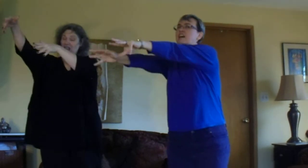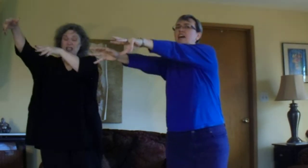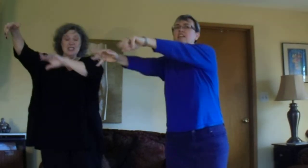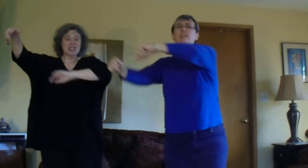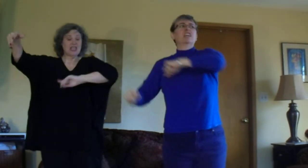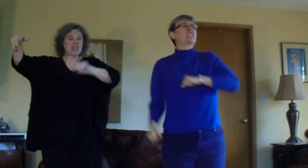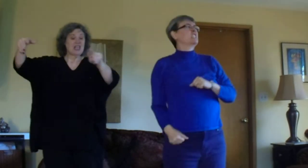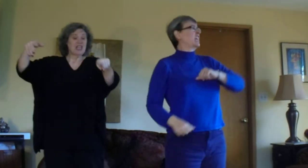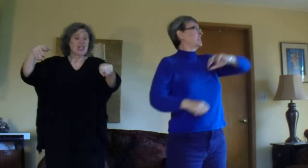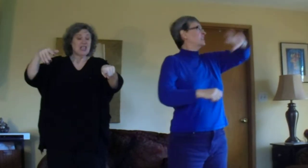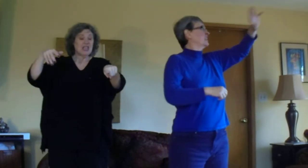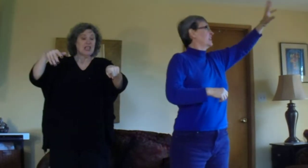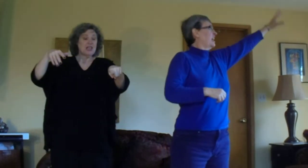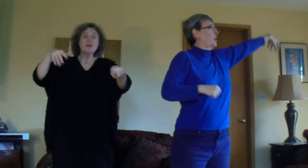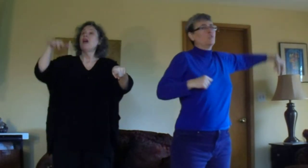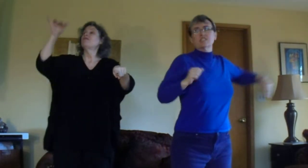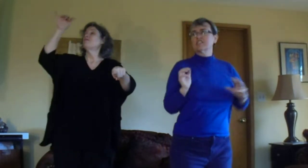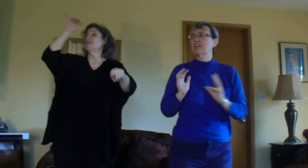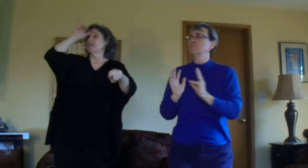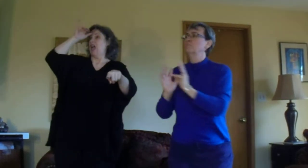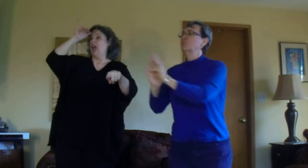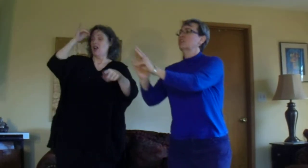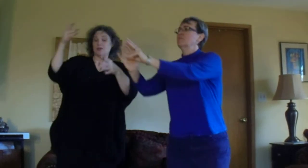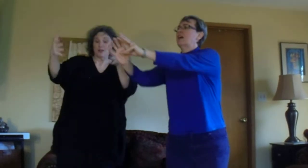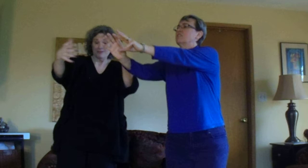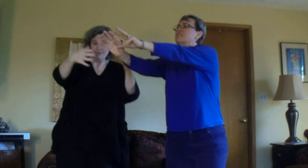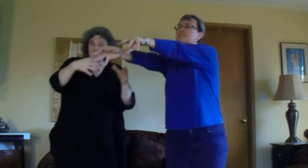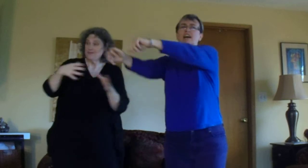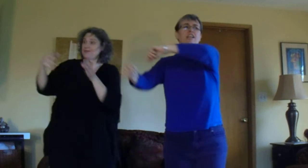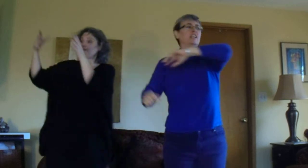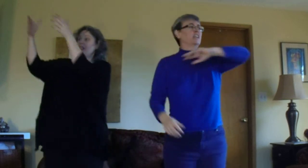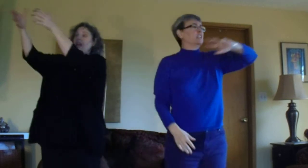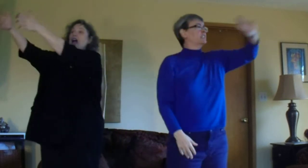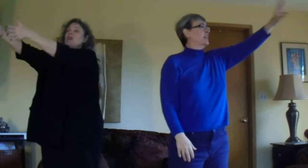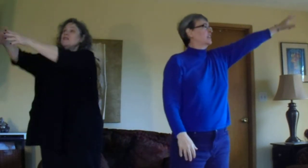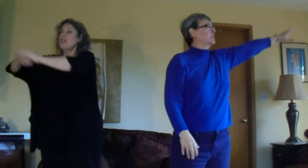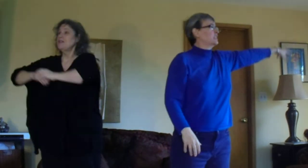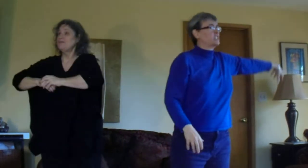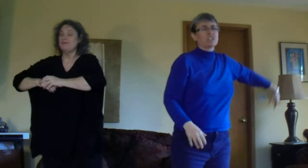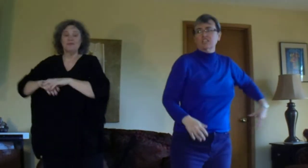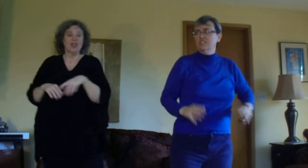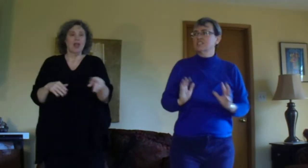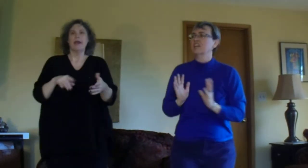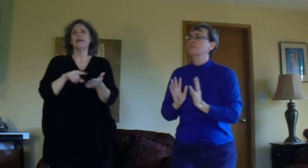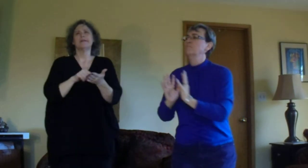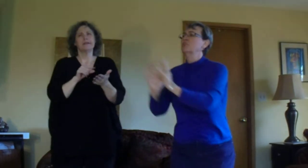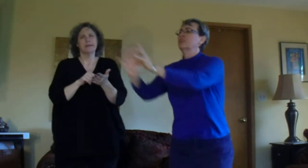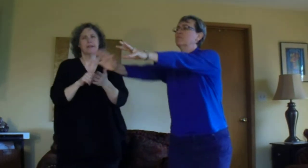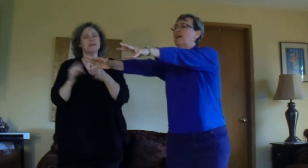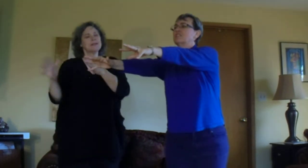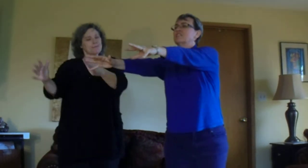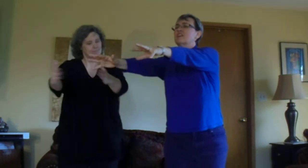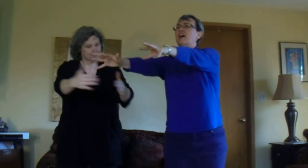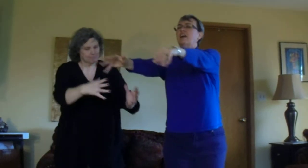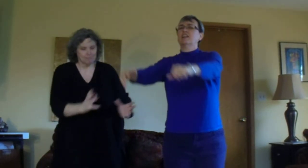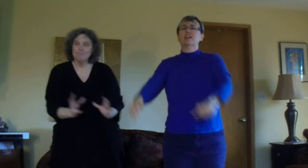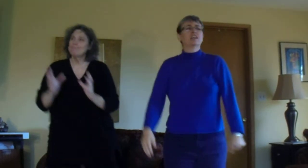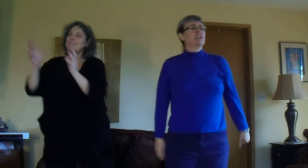outside. Take the cows and put them outside. Take the chickens and put them outside.